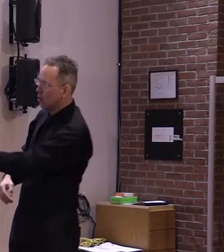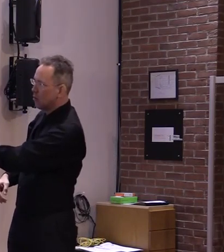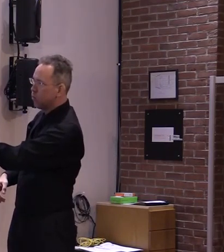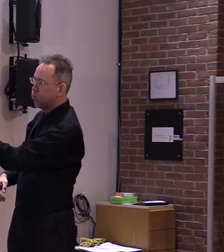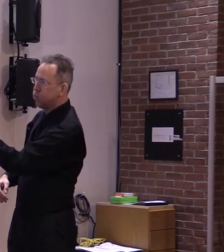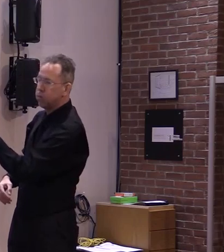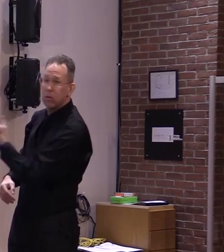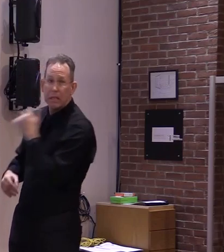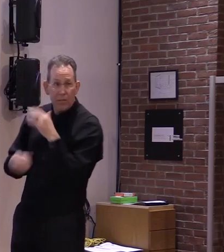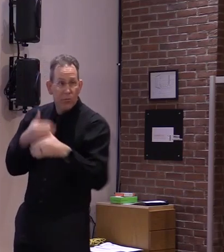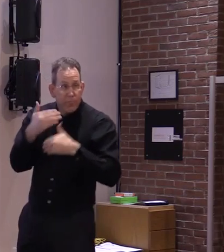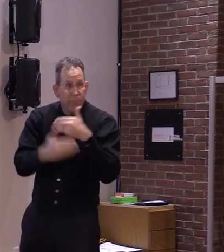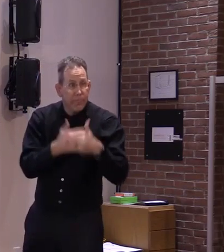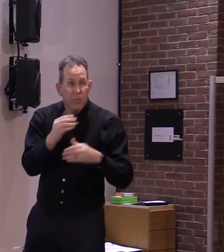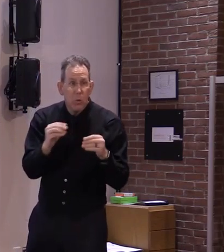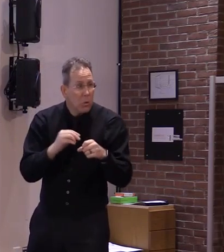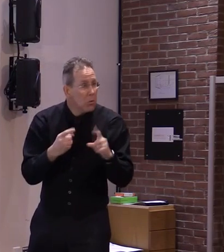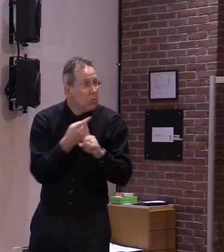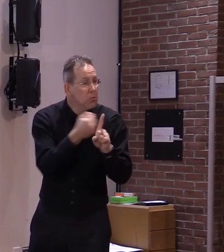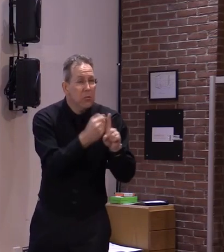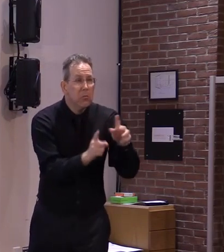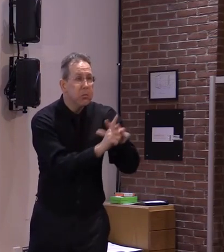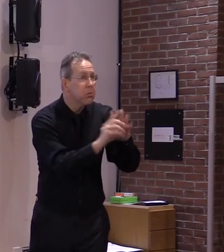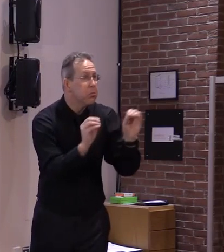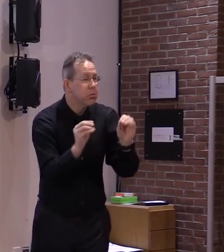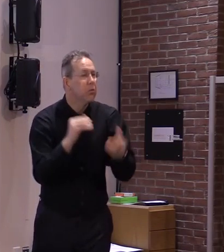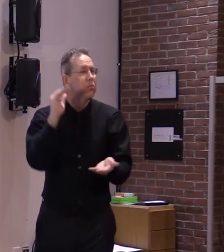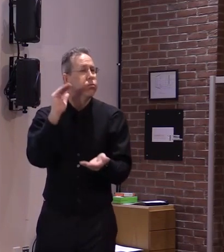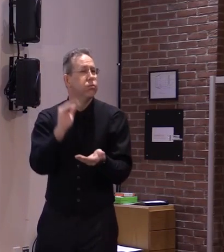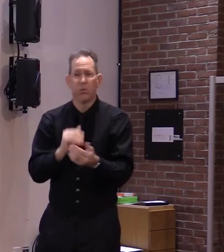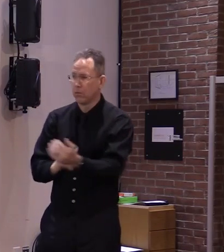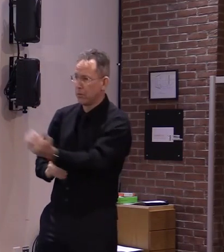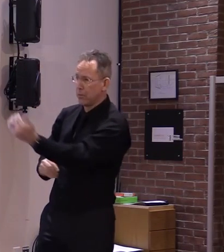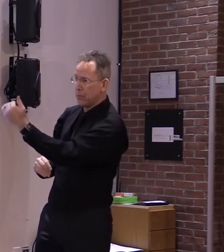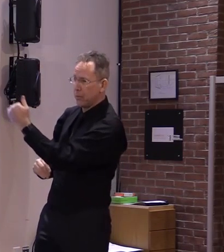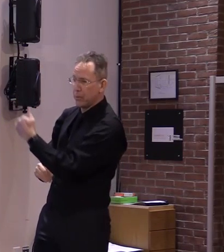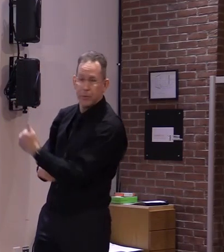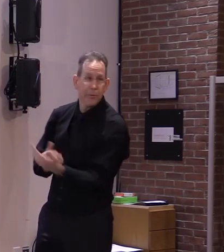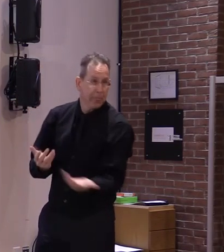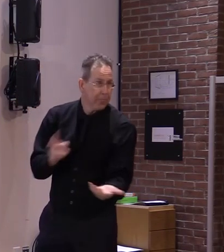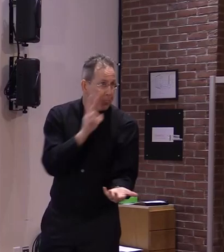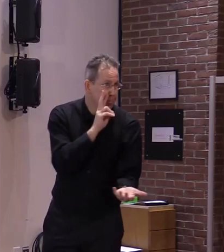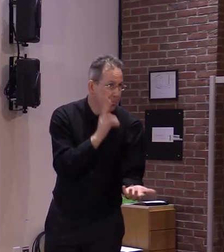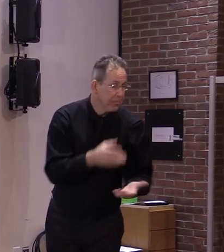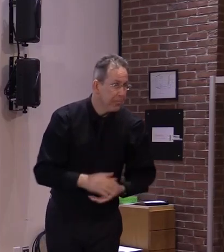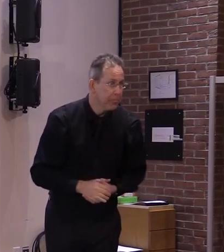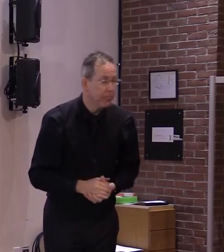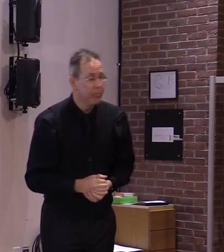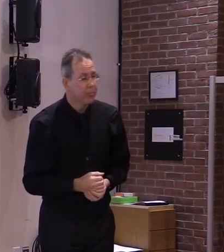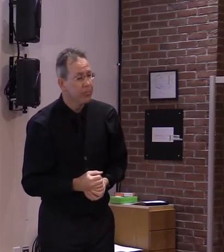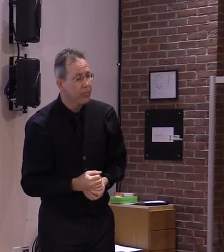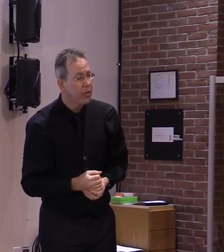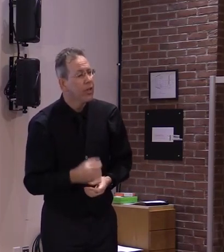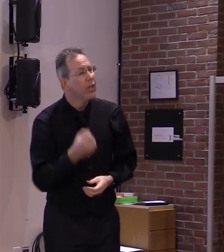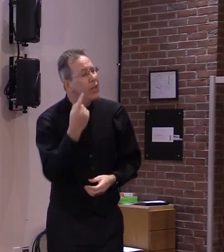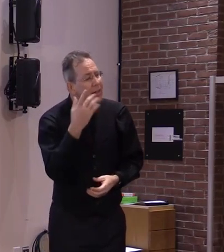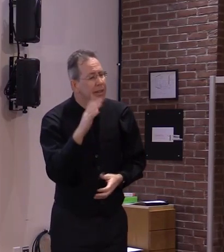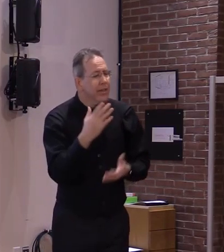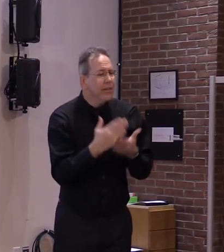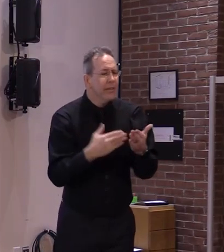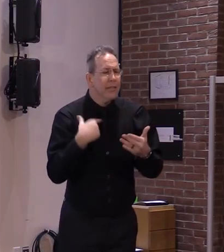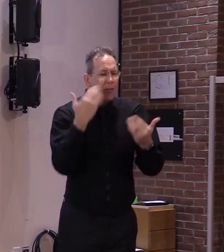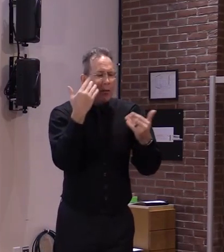slight improvement, the forecast still does anticipate an elevated number of cases throughout the rest of February. But